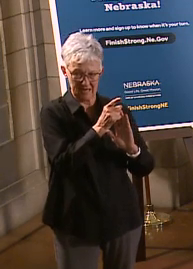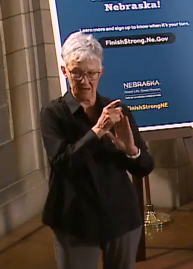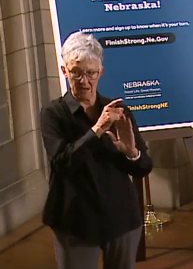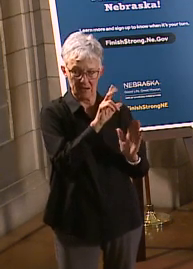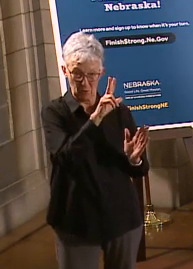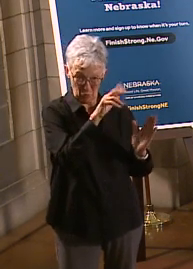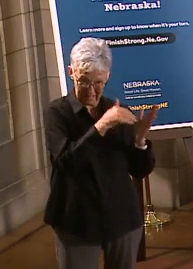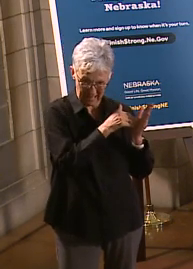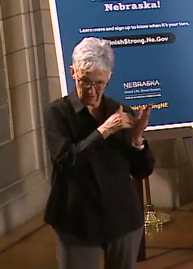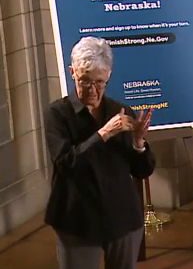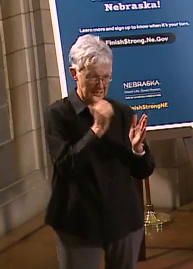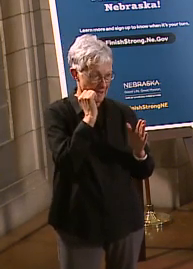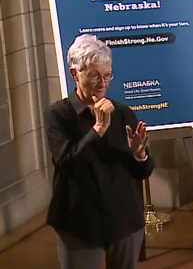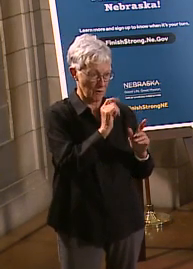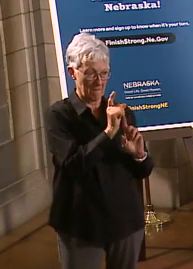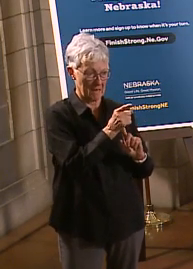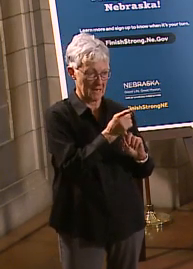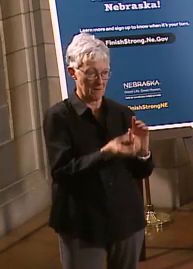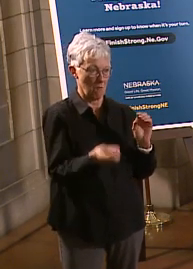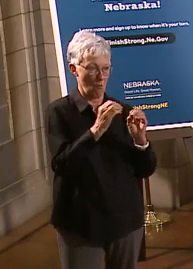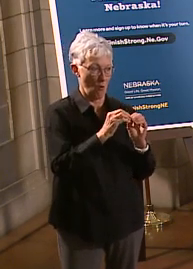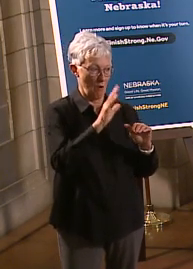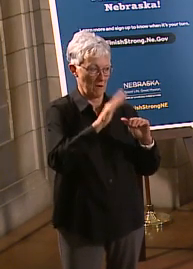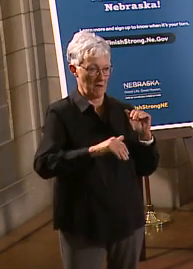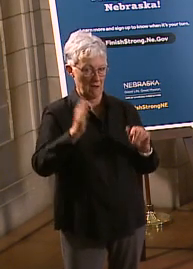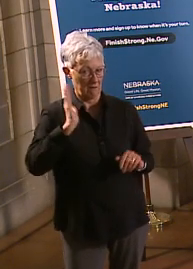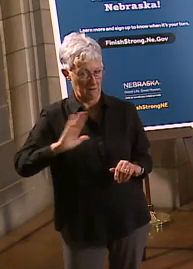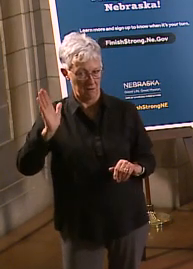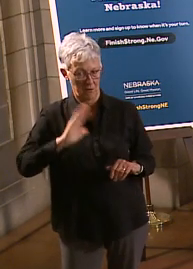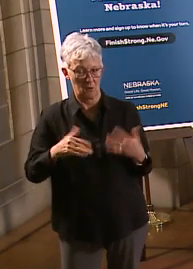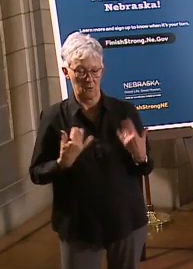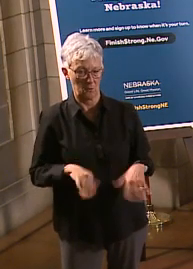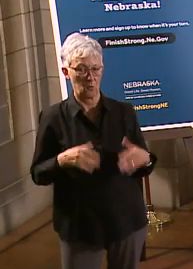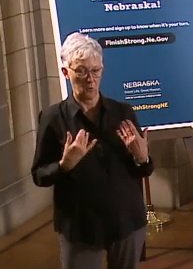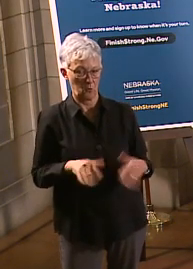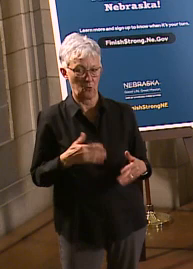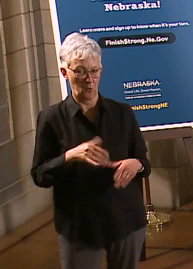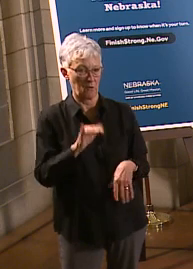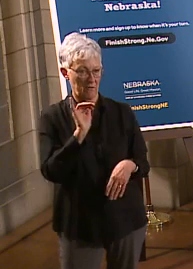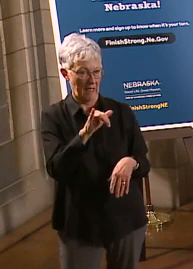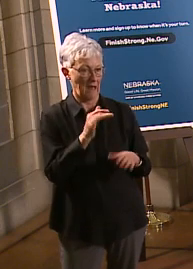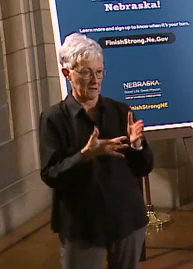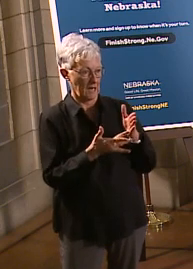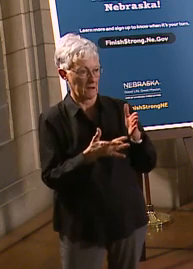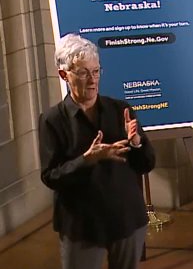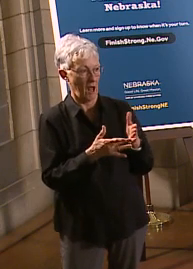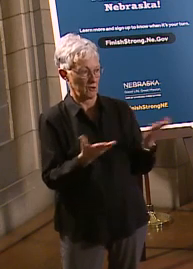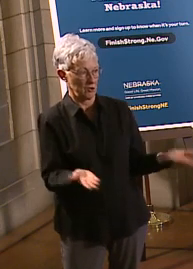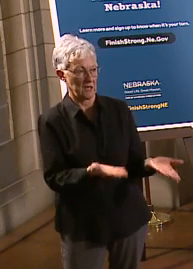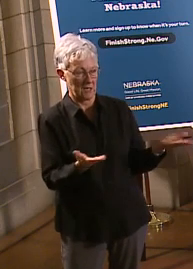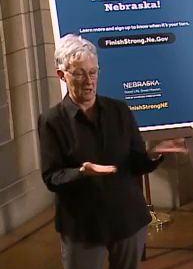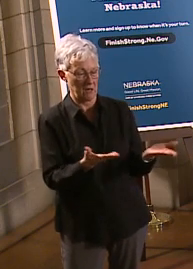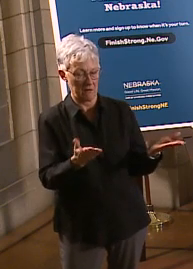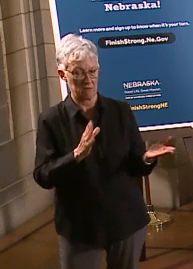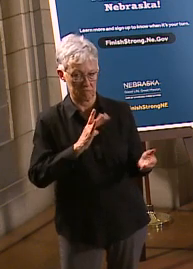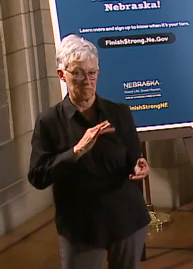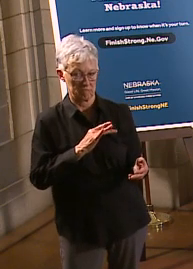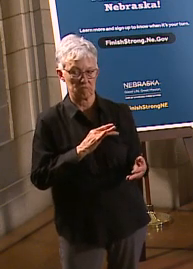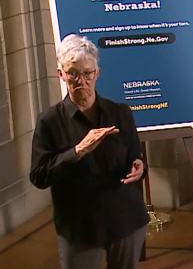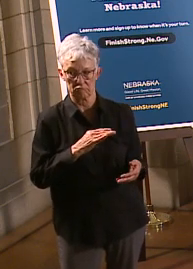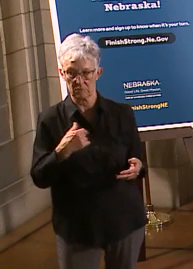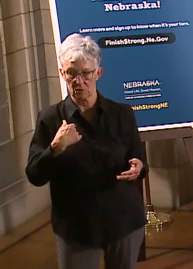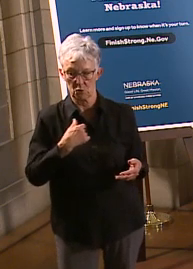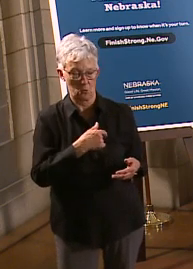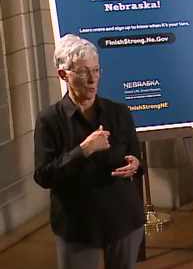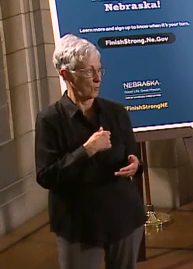high technology automation that's there in Nebraska that's making that and enabling that campaign to roll out to benefit the country and get